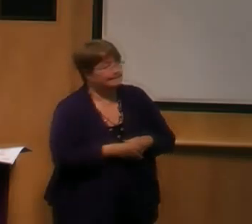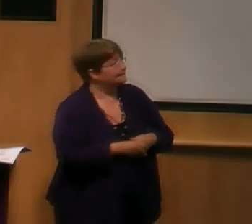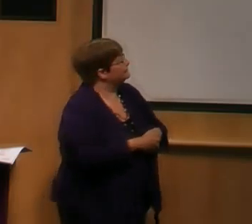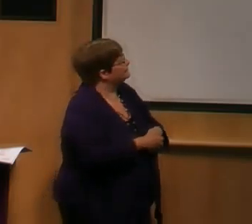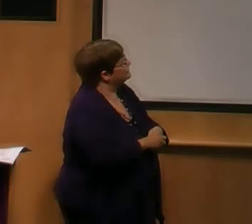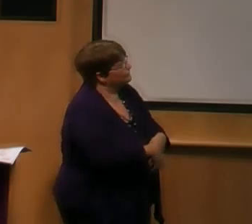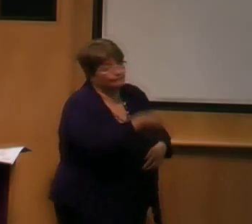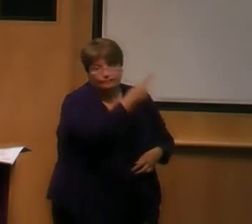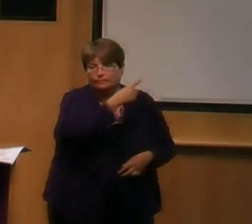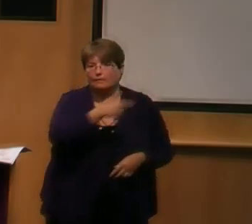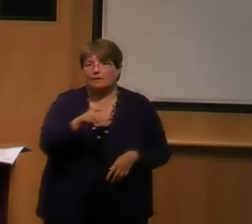those events coming up.